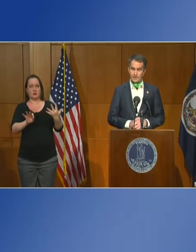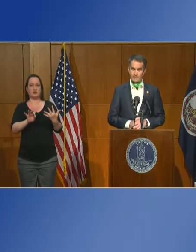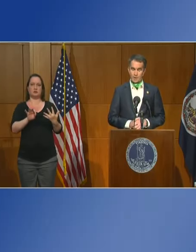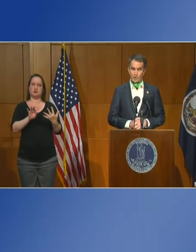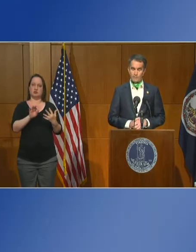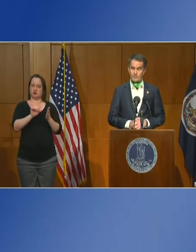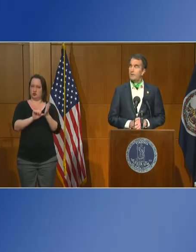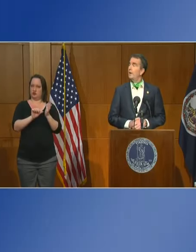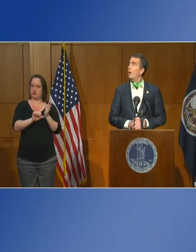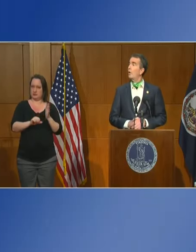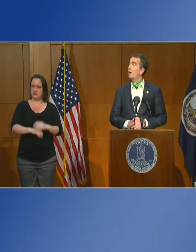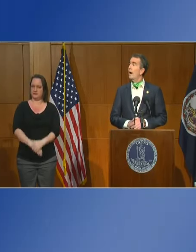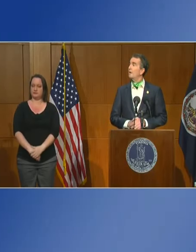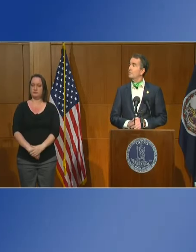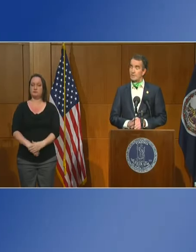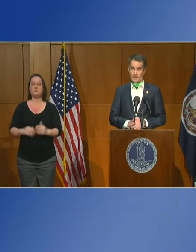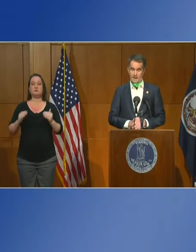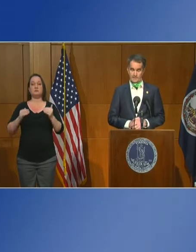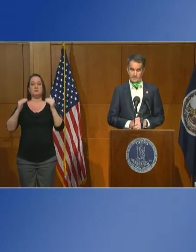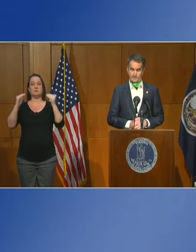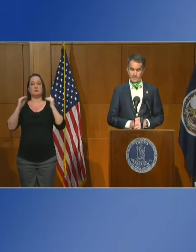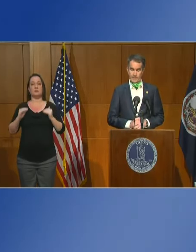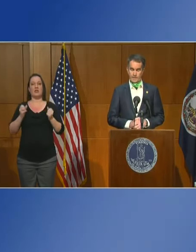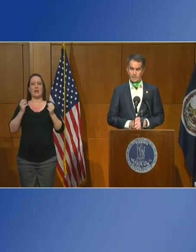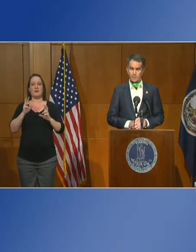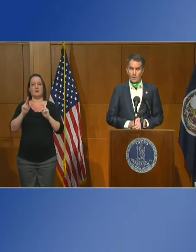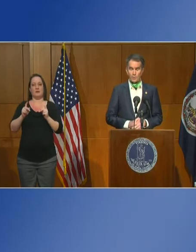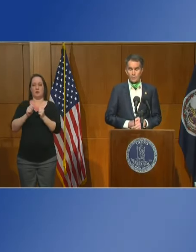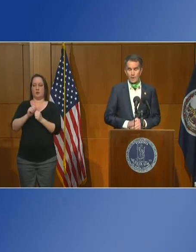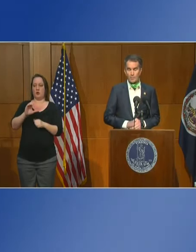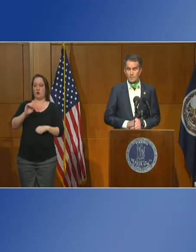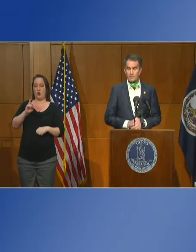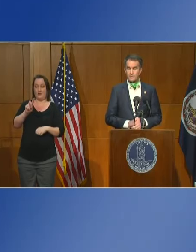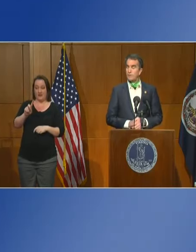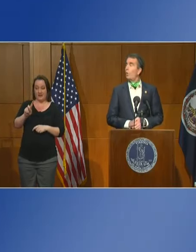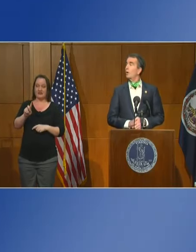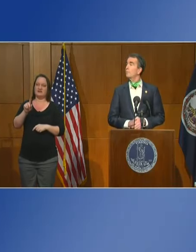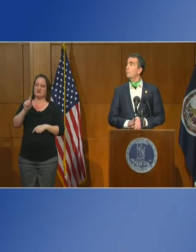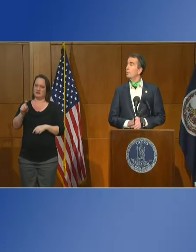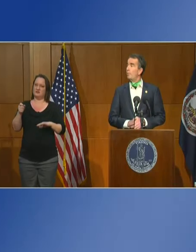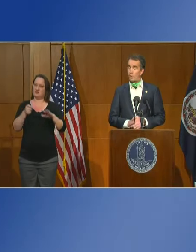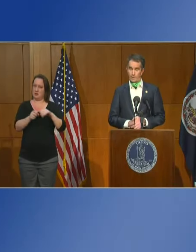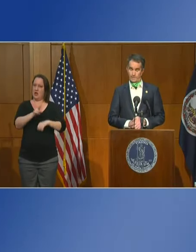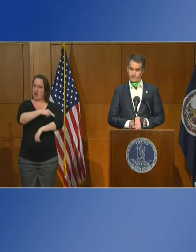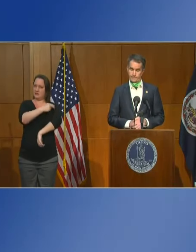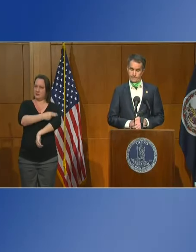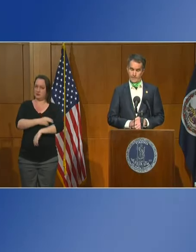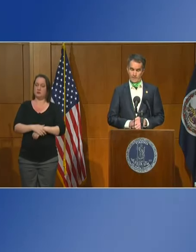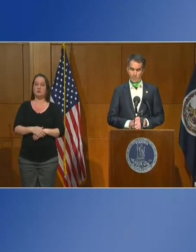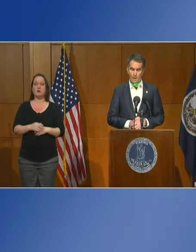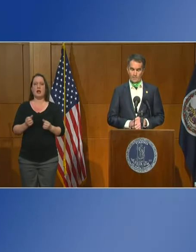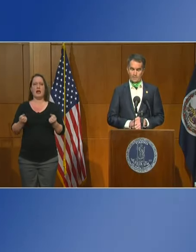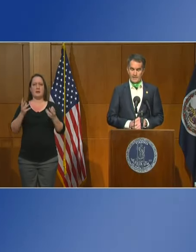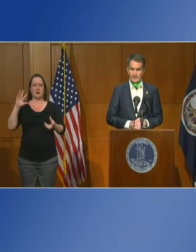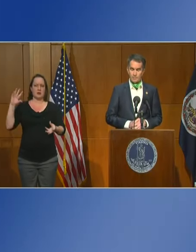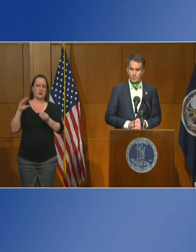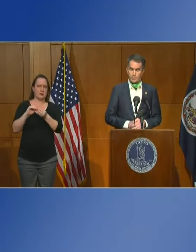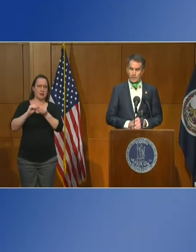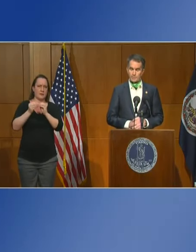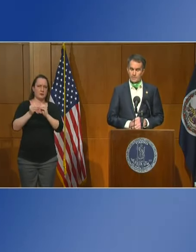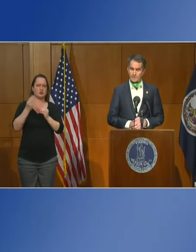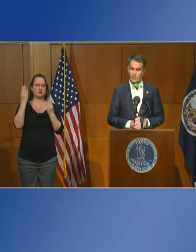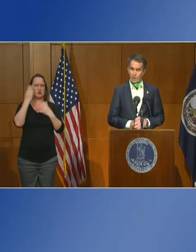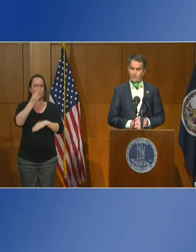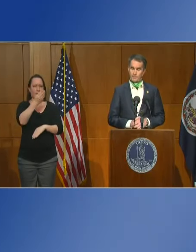who have COVID are hospitalized. The total number is the dark blue bar, while the medium